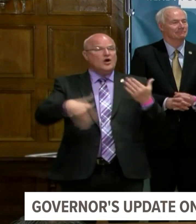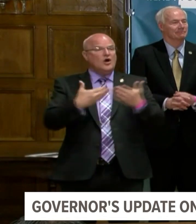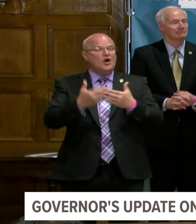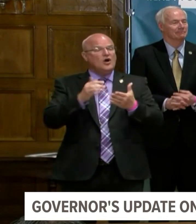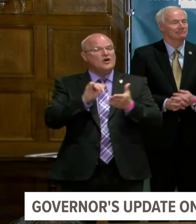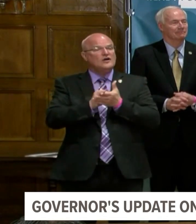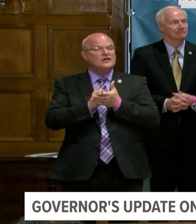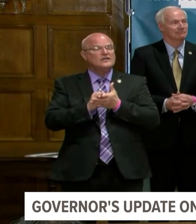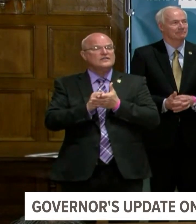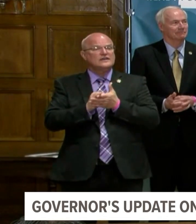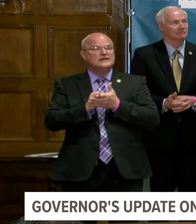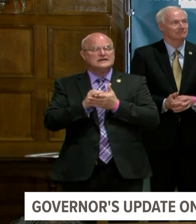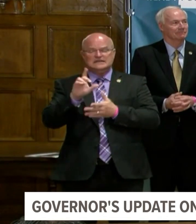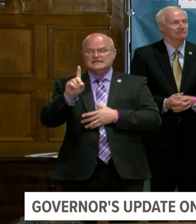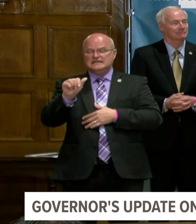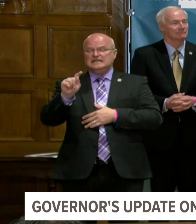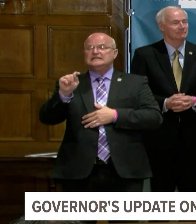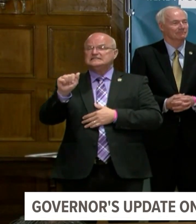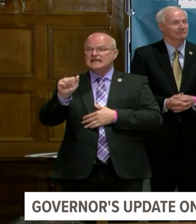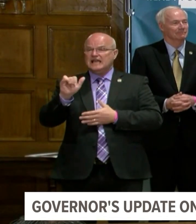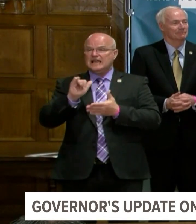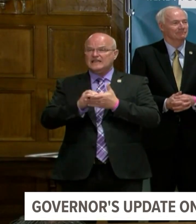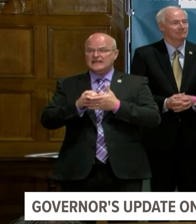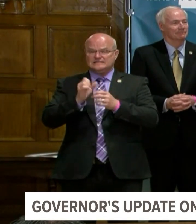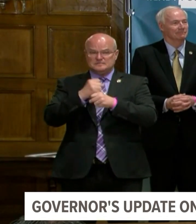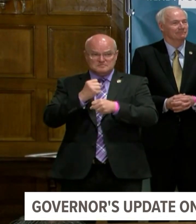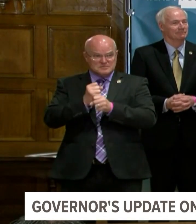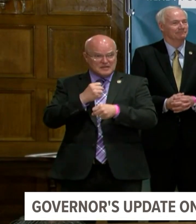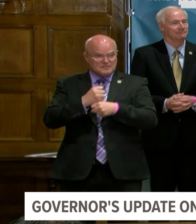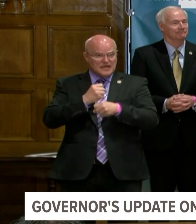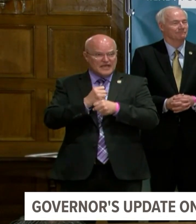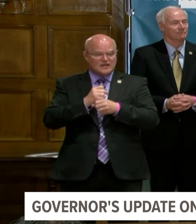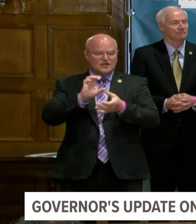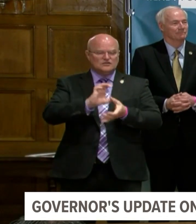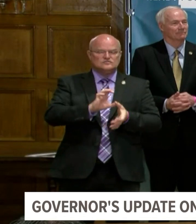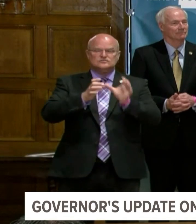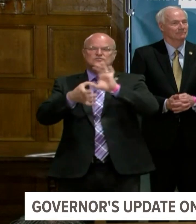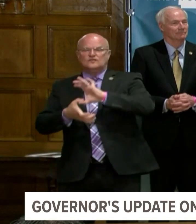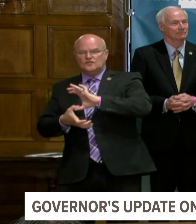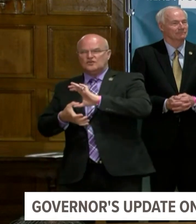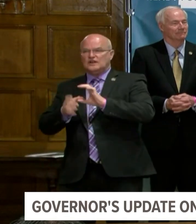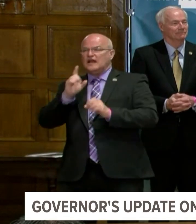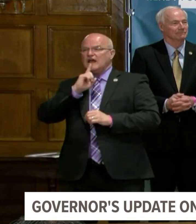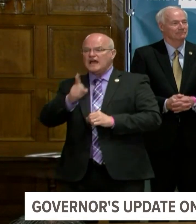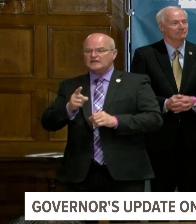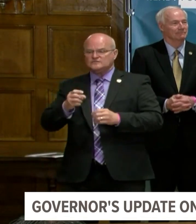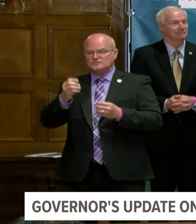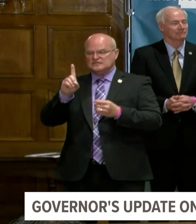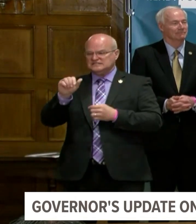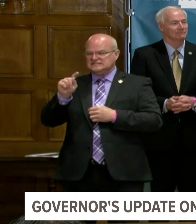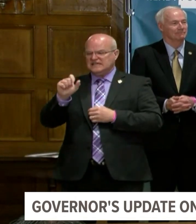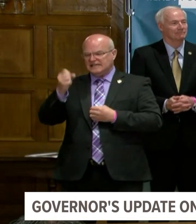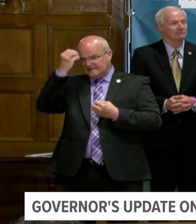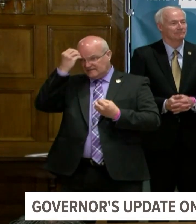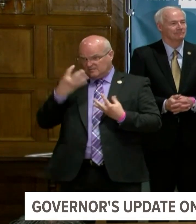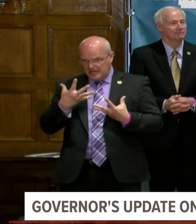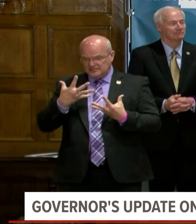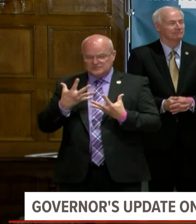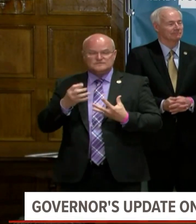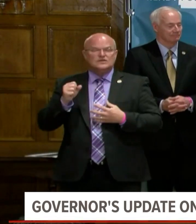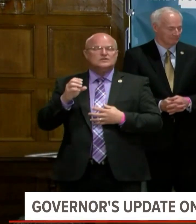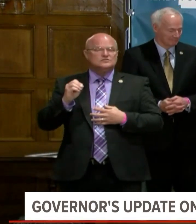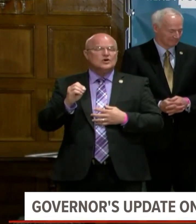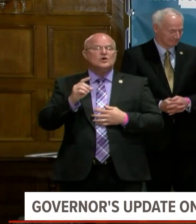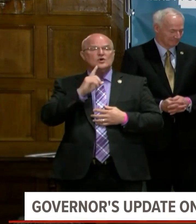the data that are being generated are converted into actionable information in a timely fashion.